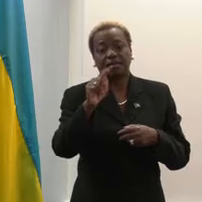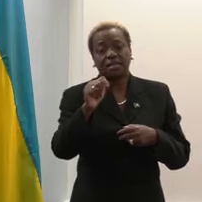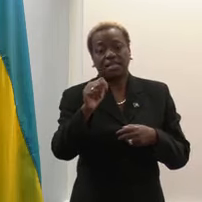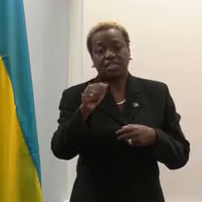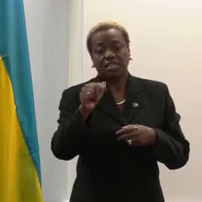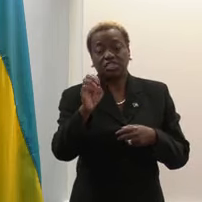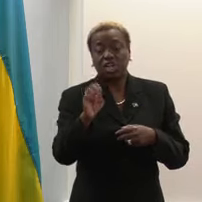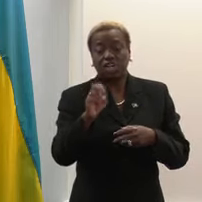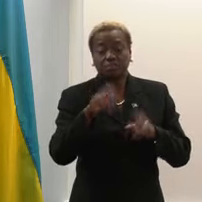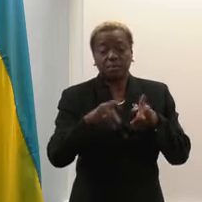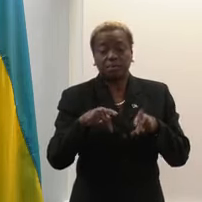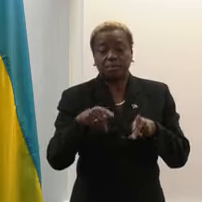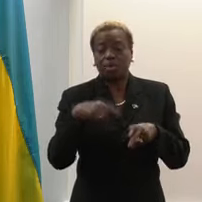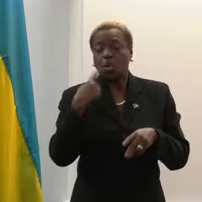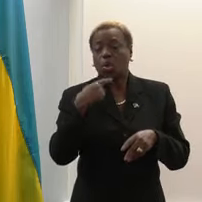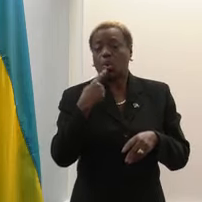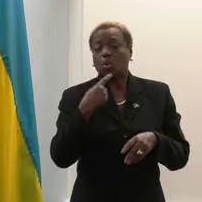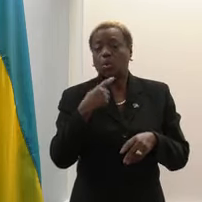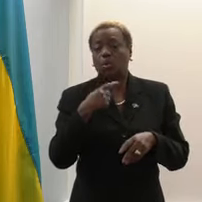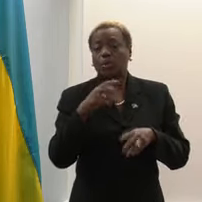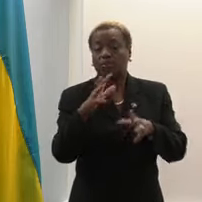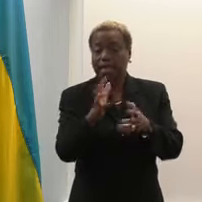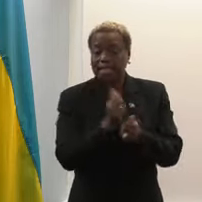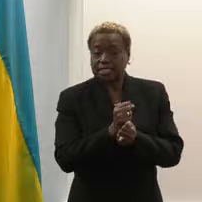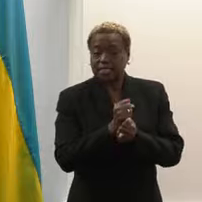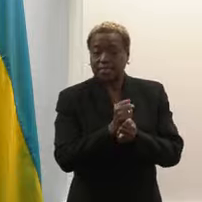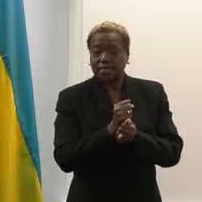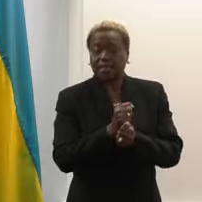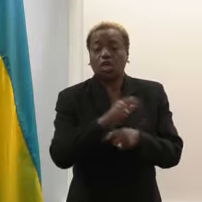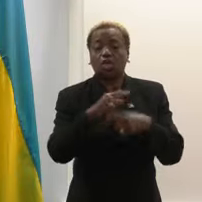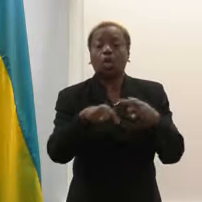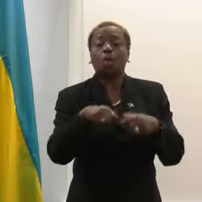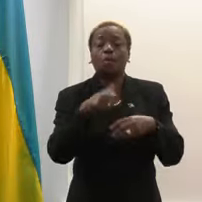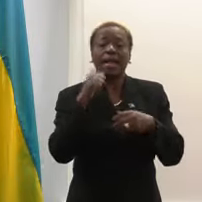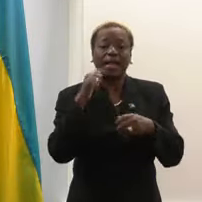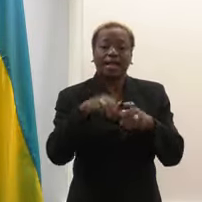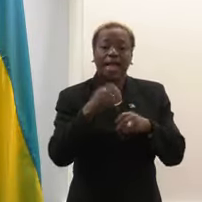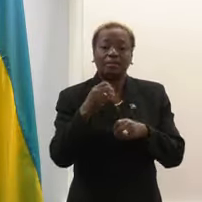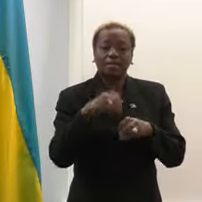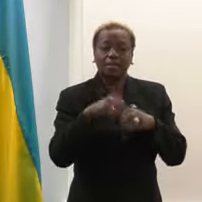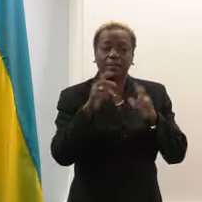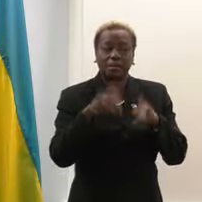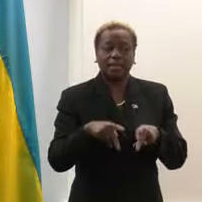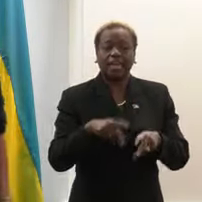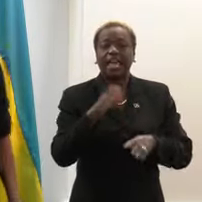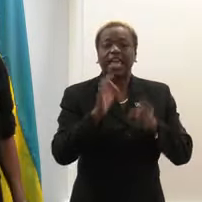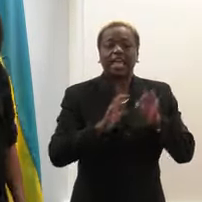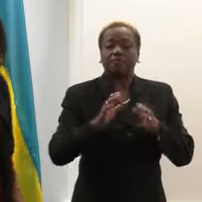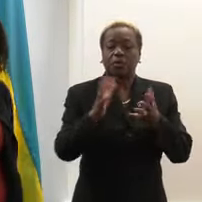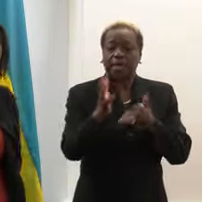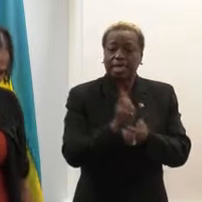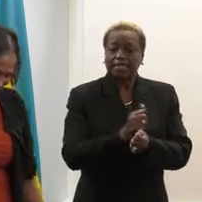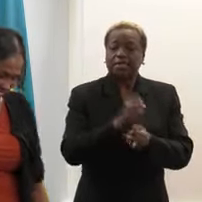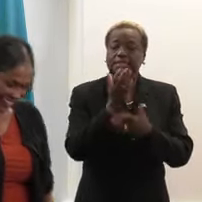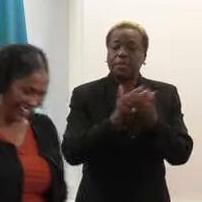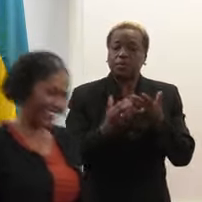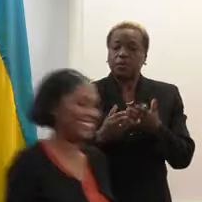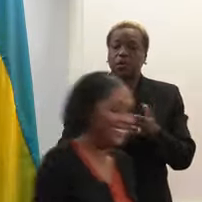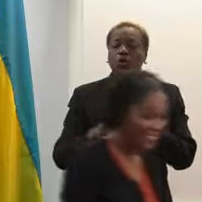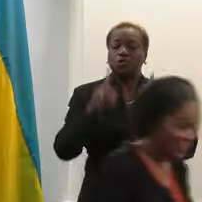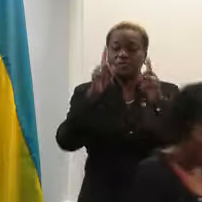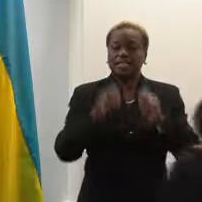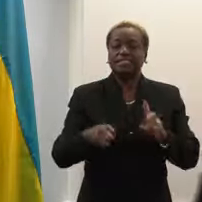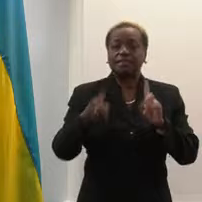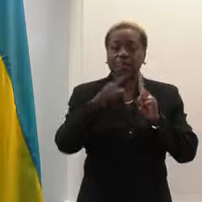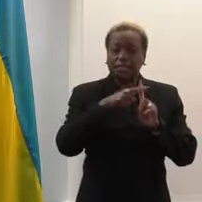do something like that? If you do catch someone who has tested positive in the food store, or...